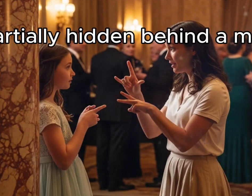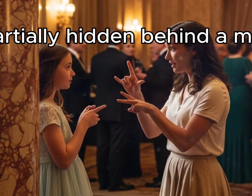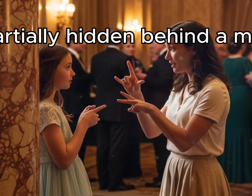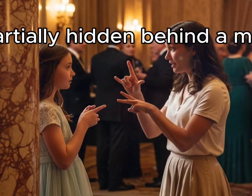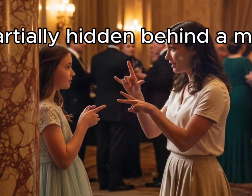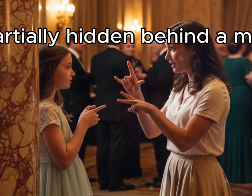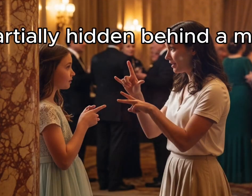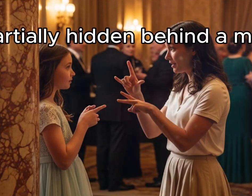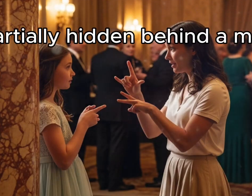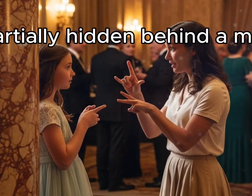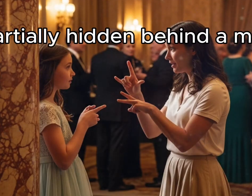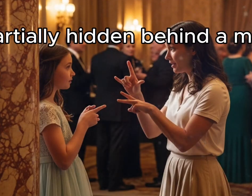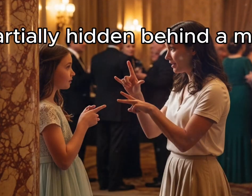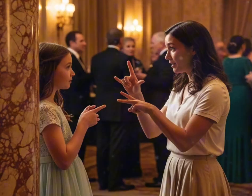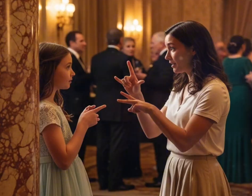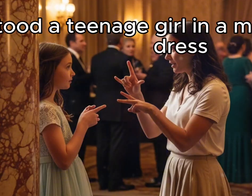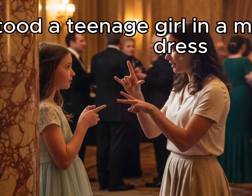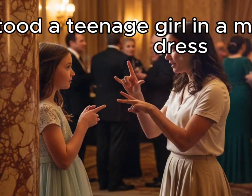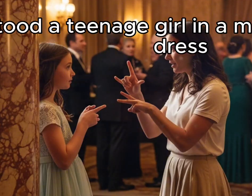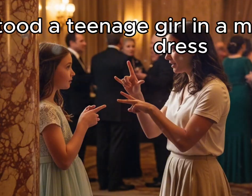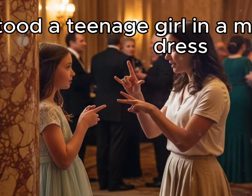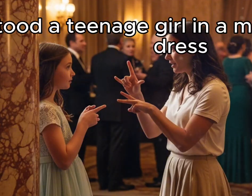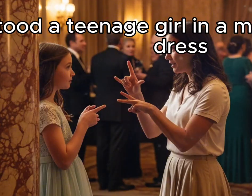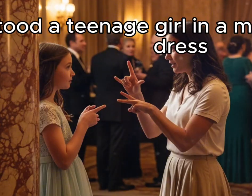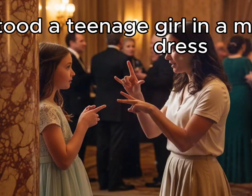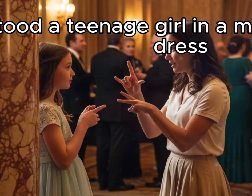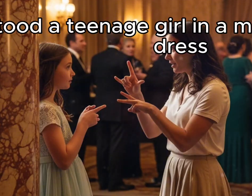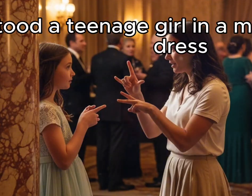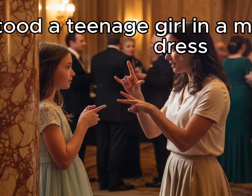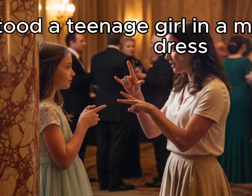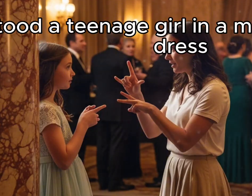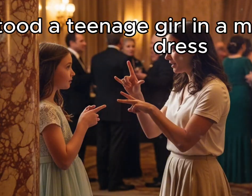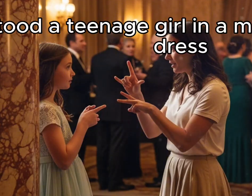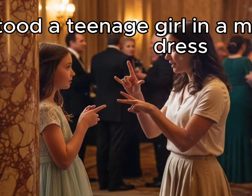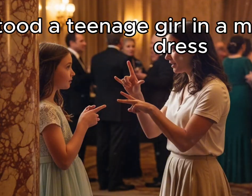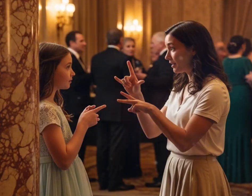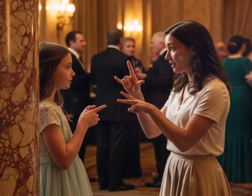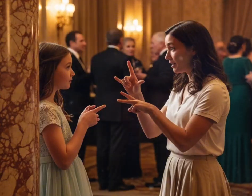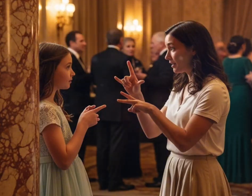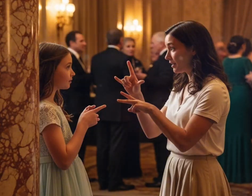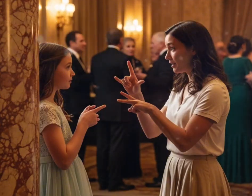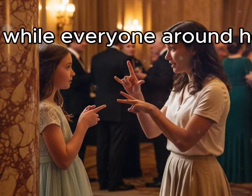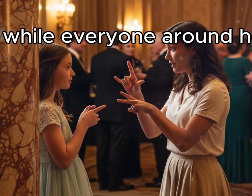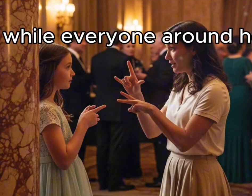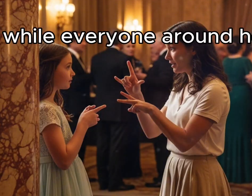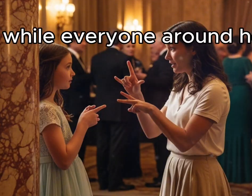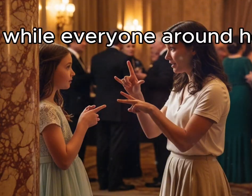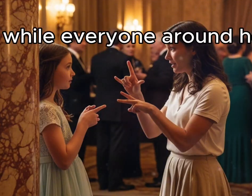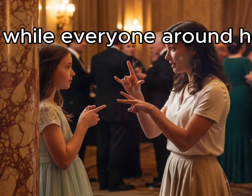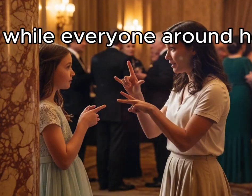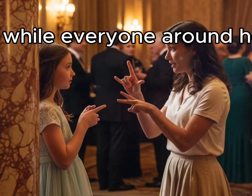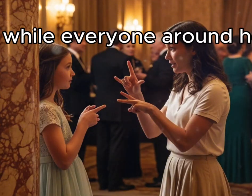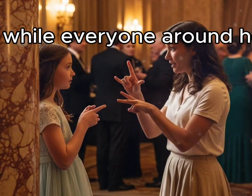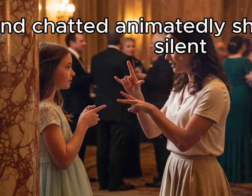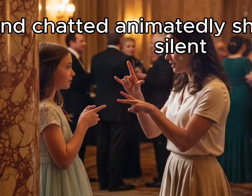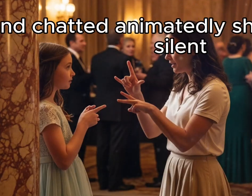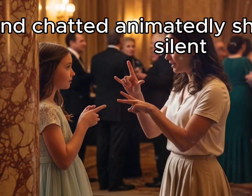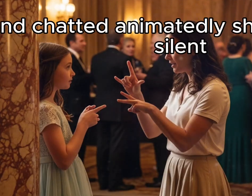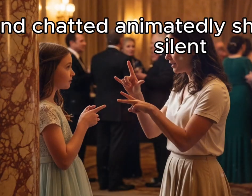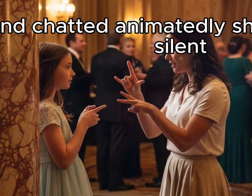hidden behind a marble column, stood a teenage girl in a midnight blue dress. While everyone around her laughed and chatted